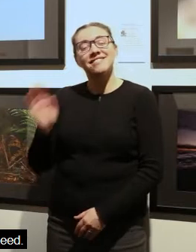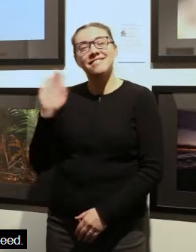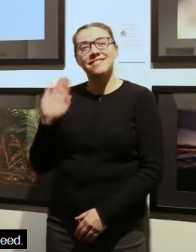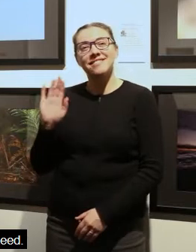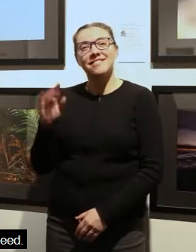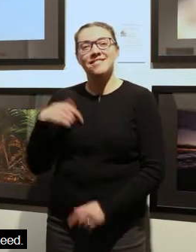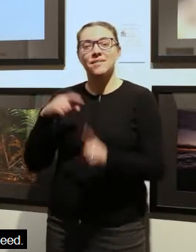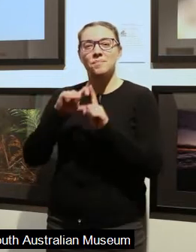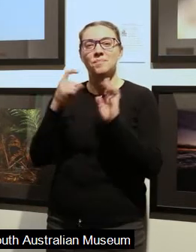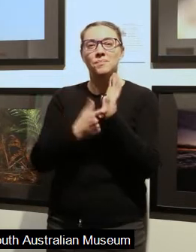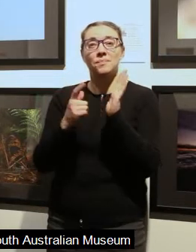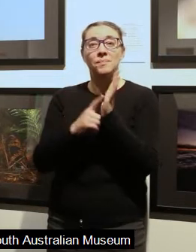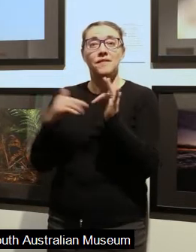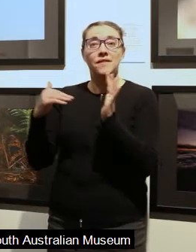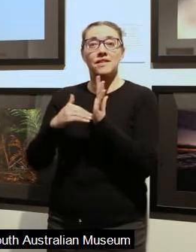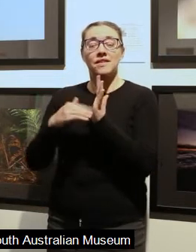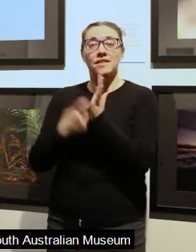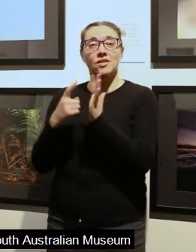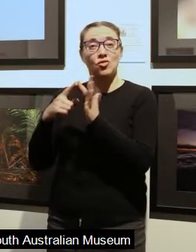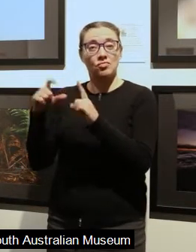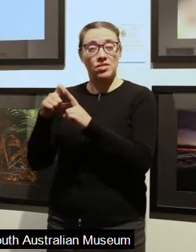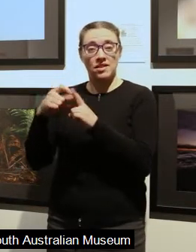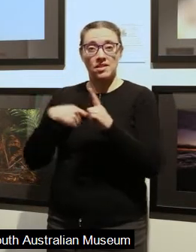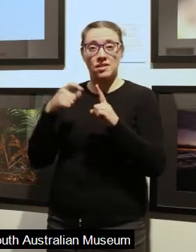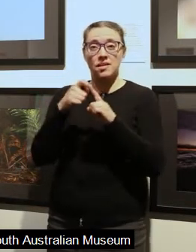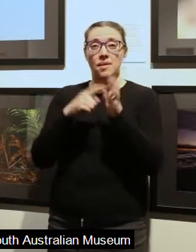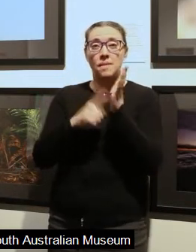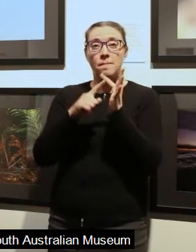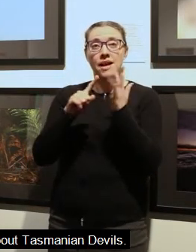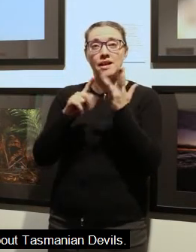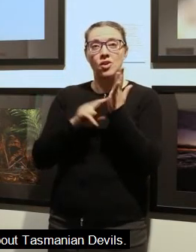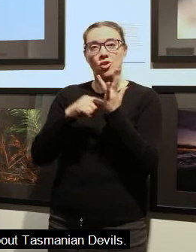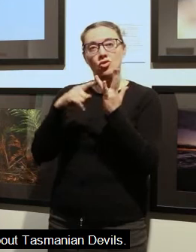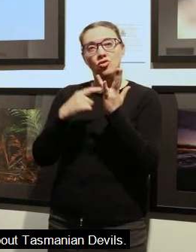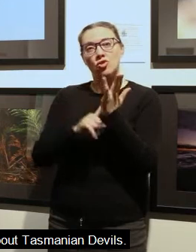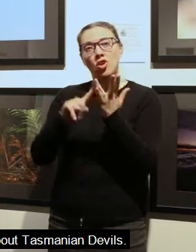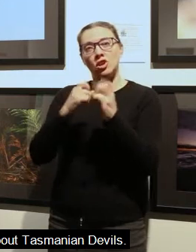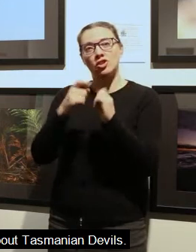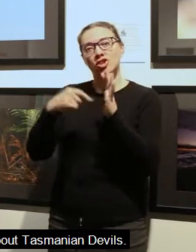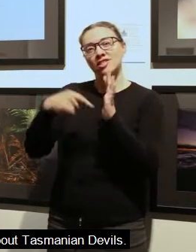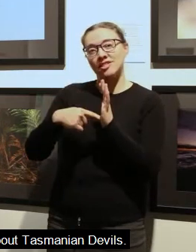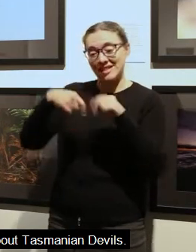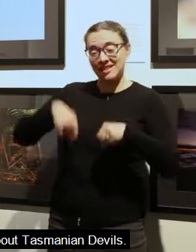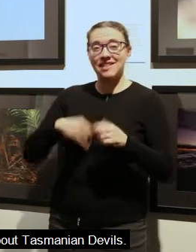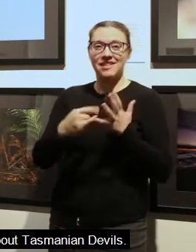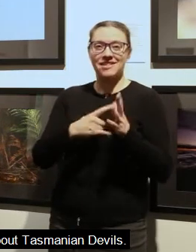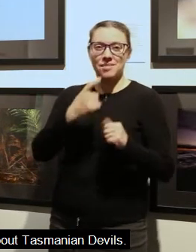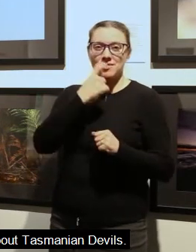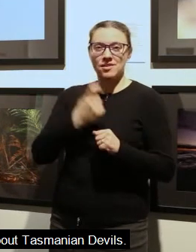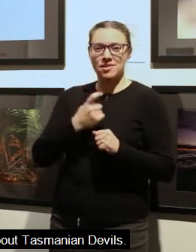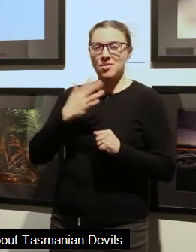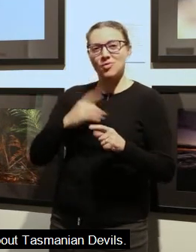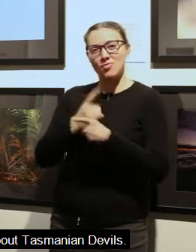Hi, I'm Dr. Liz Reid. I'm a paleontologist here at the South Australian Museum, and I'd like to talk to you today